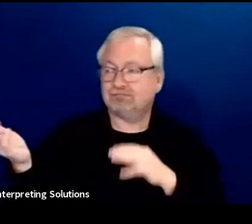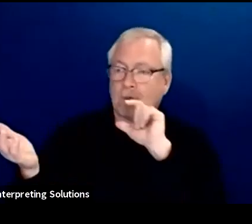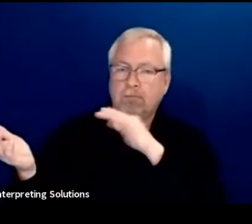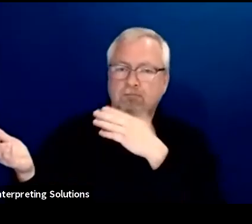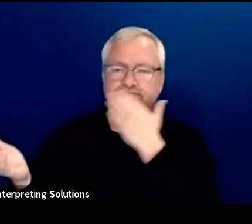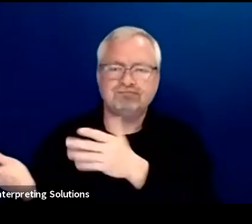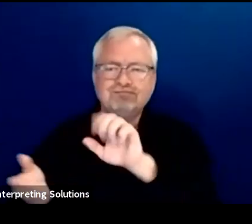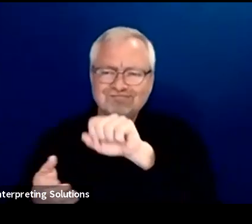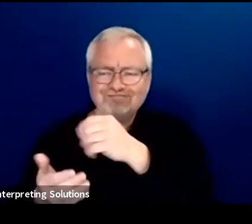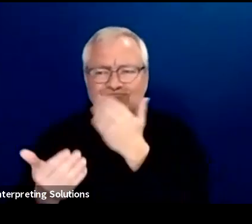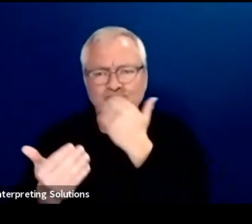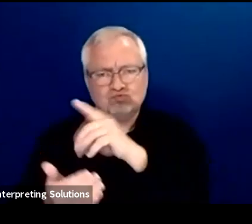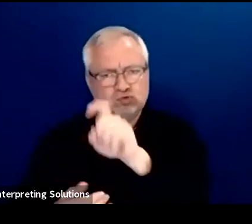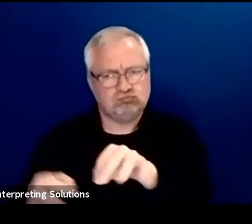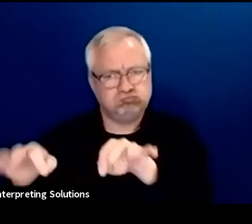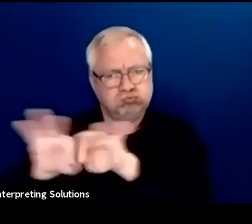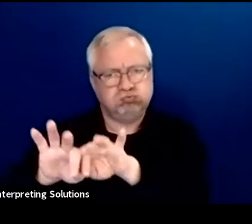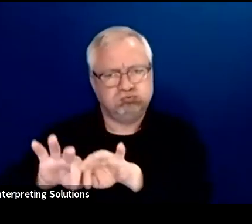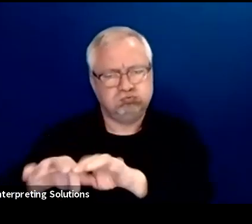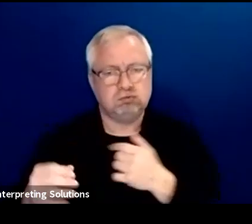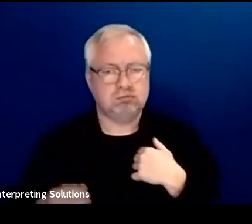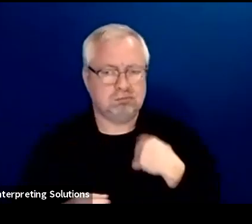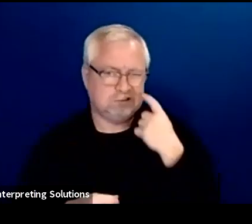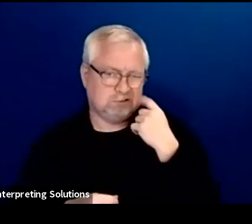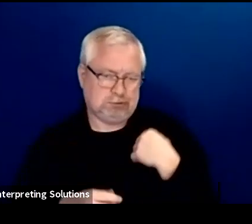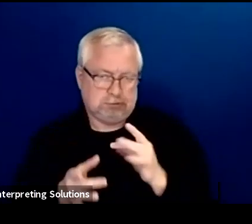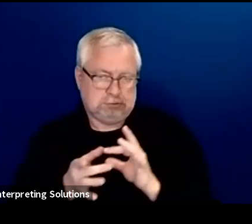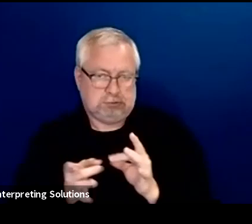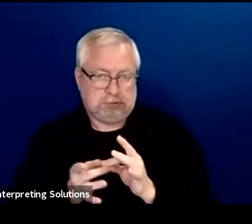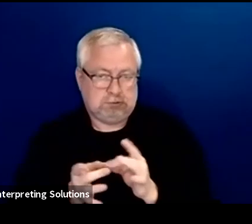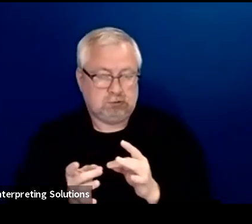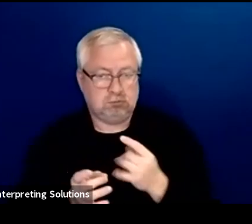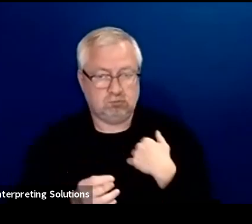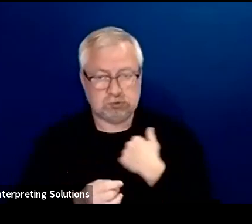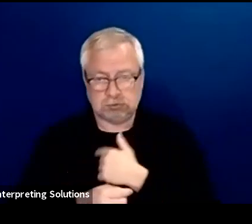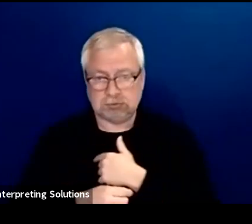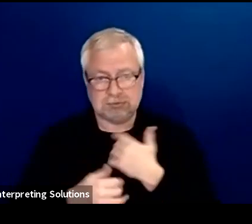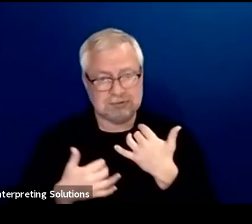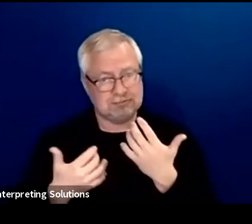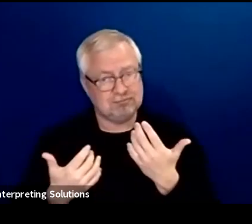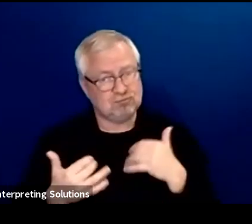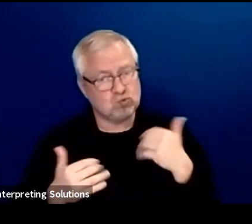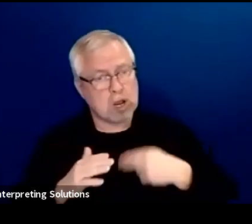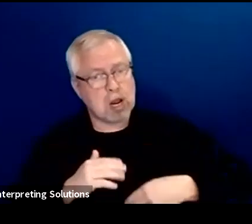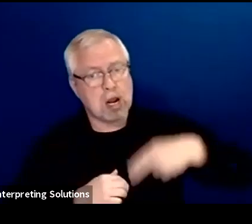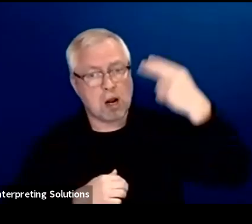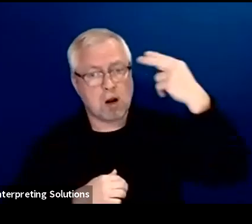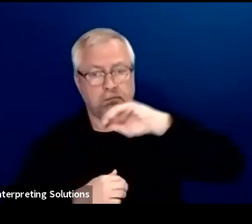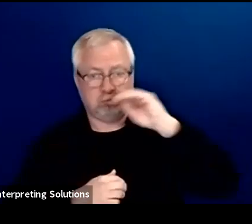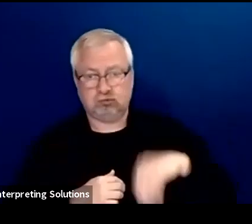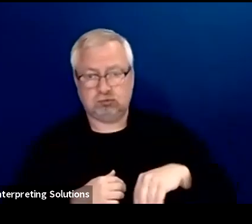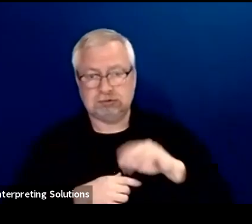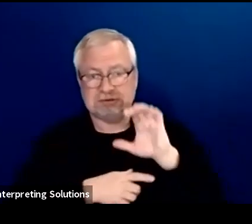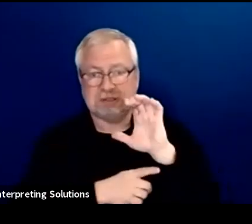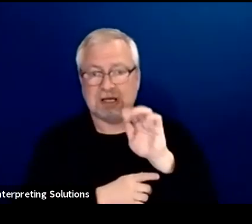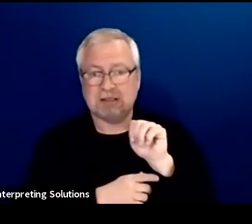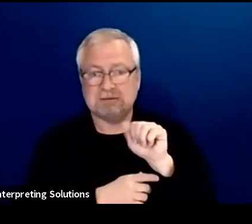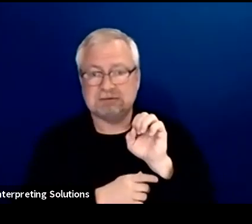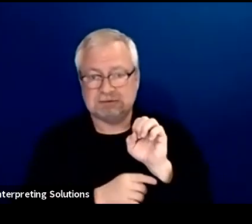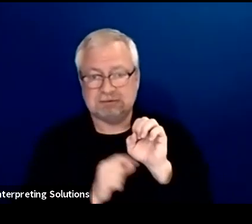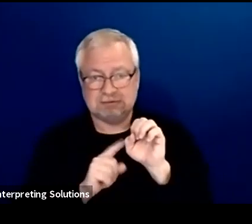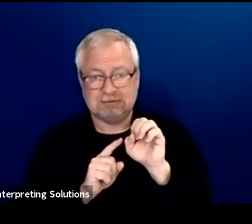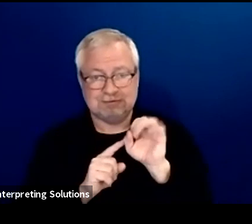in my brief comments, we have a pretty significant percent of the cases that we do not know